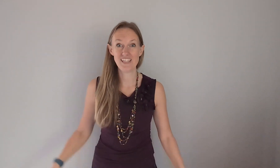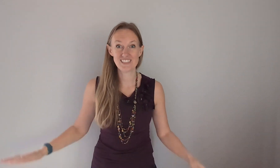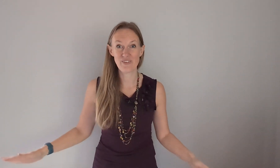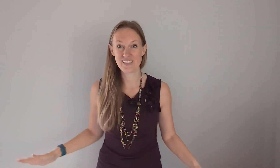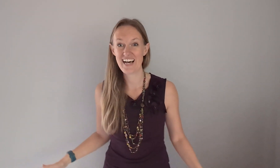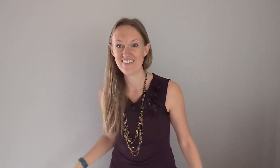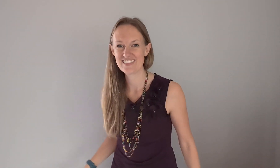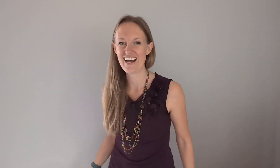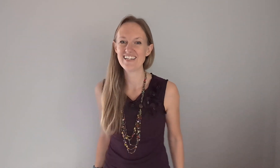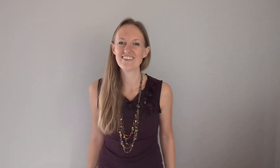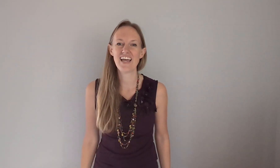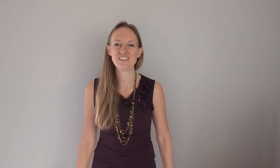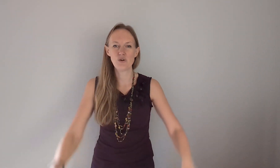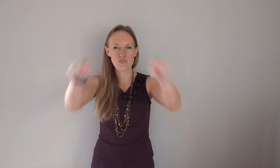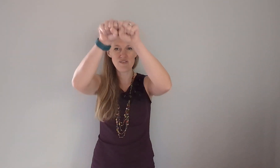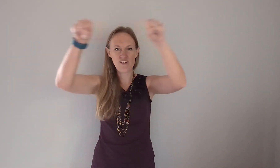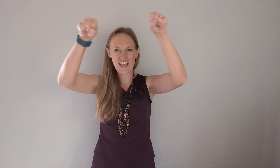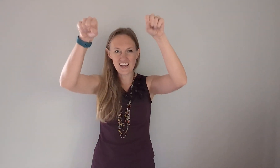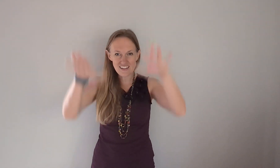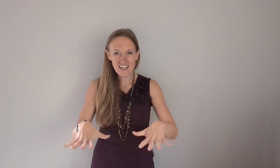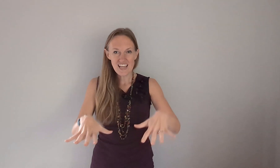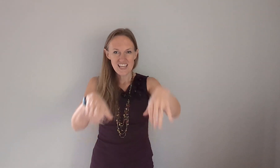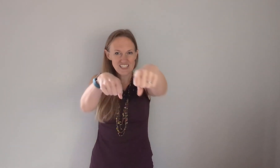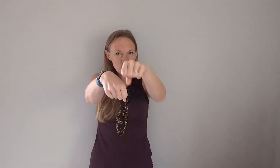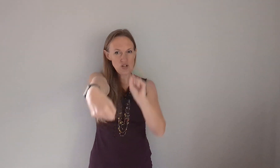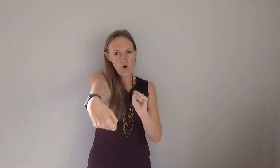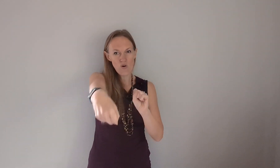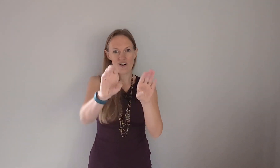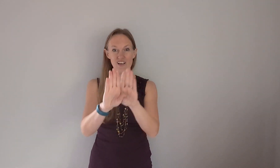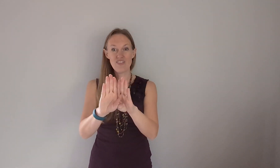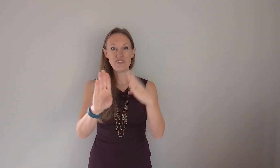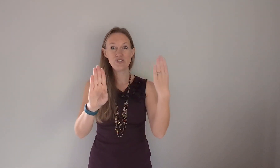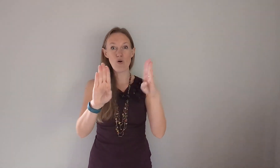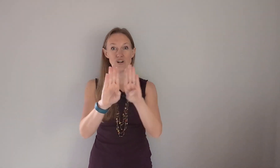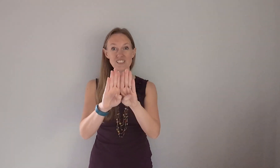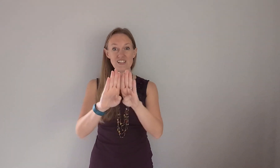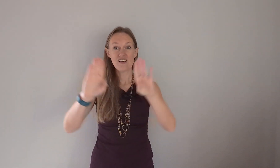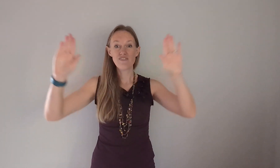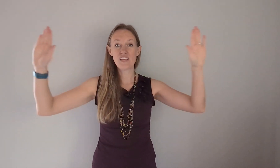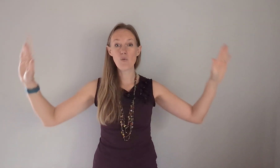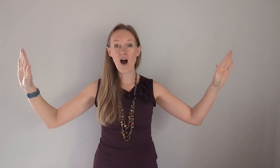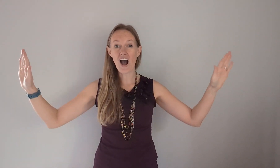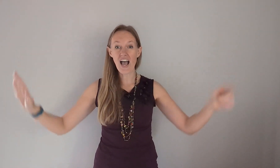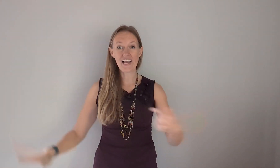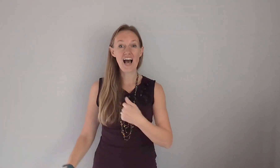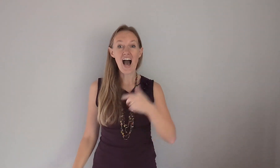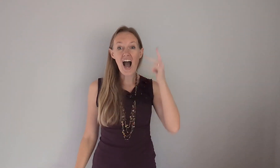repeats 4 times, guys. Okay, so the veil is torn. The doors fling wide.